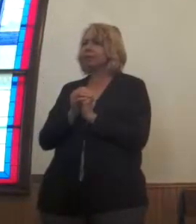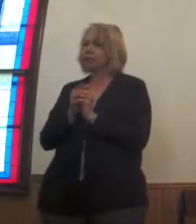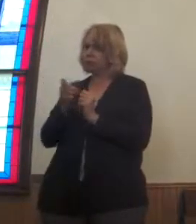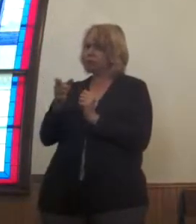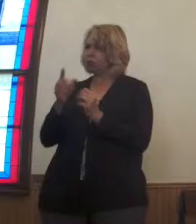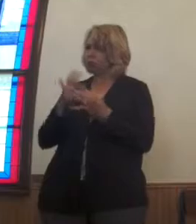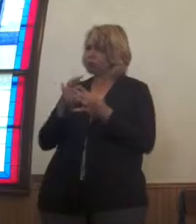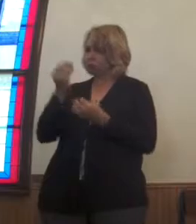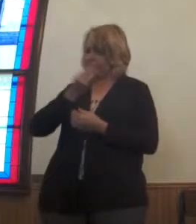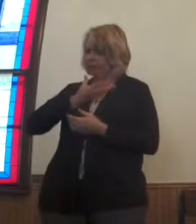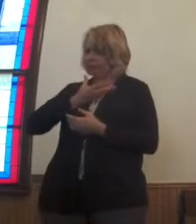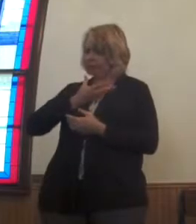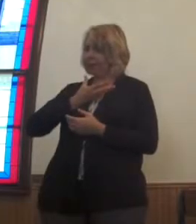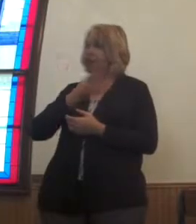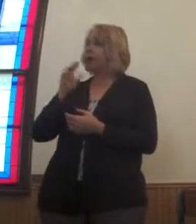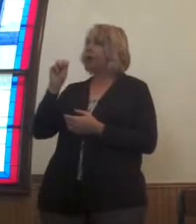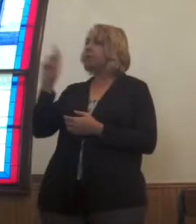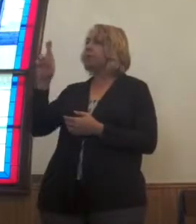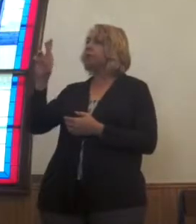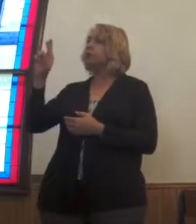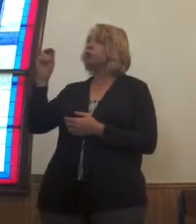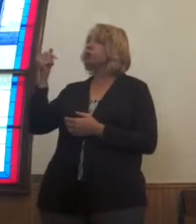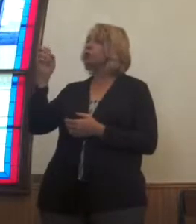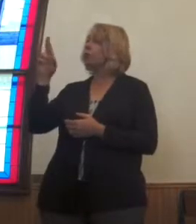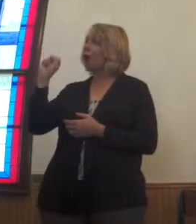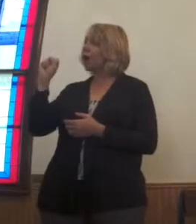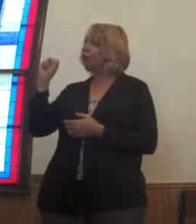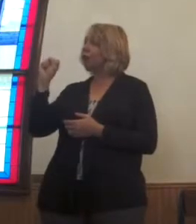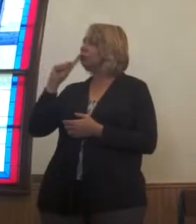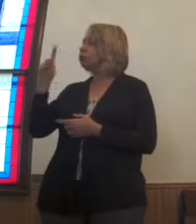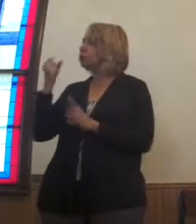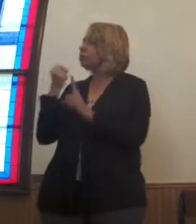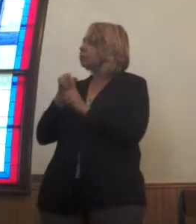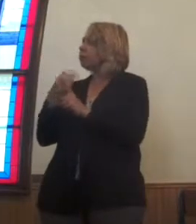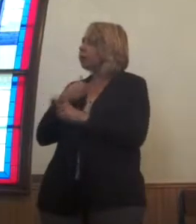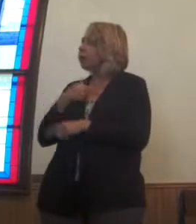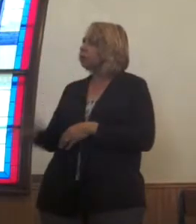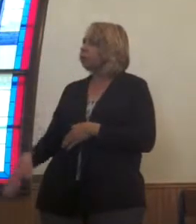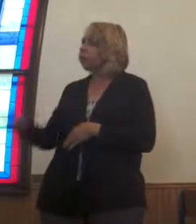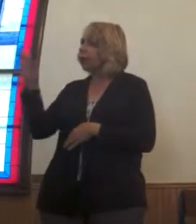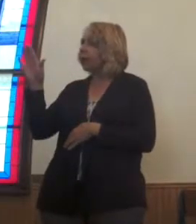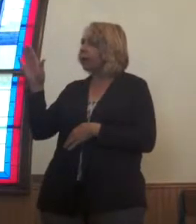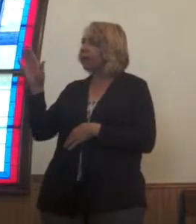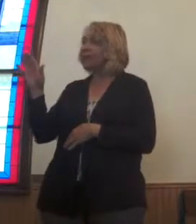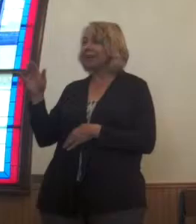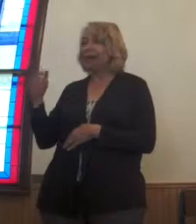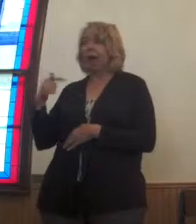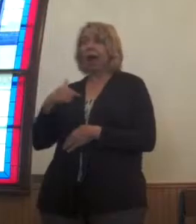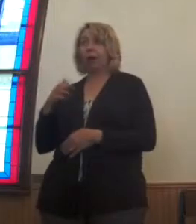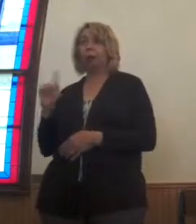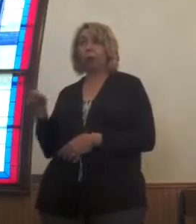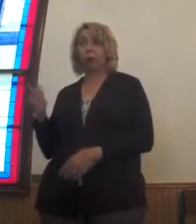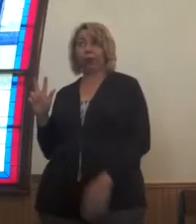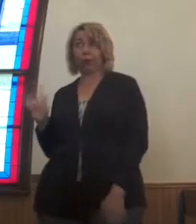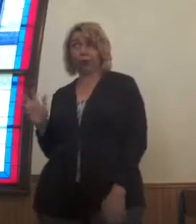this Mr. Rogers was a big part of our lives growing up. Mm-hmm. Now, mind you, we're only in our 30s, but... Mm. Right.